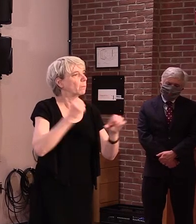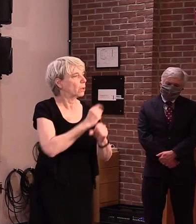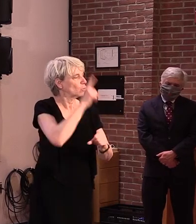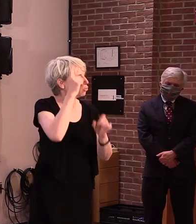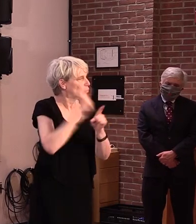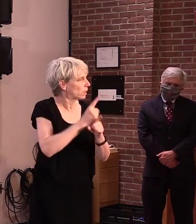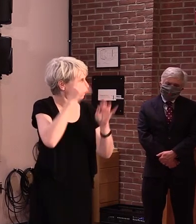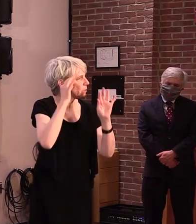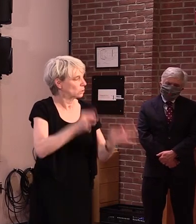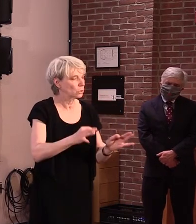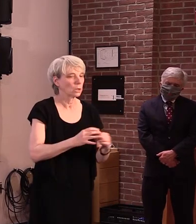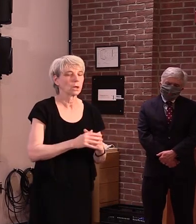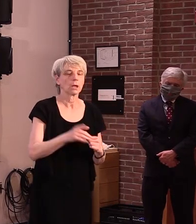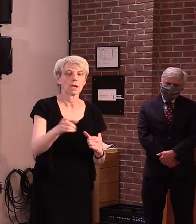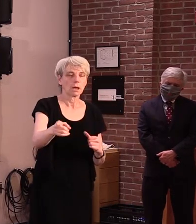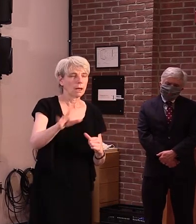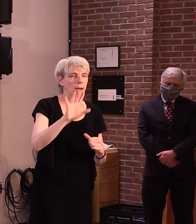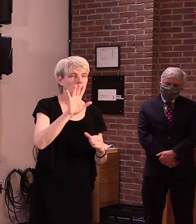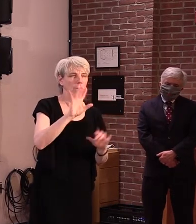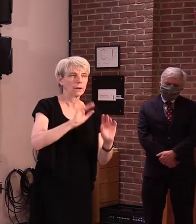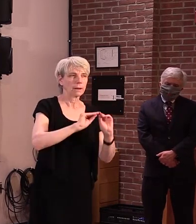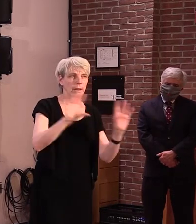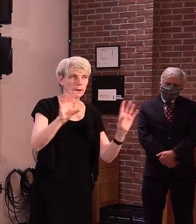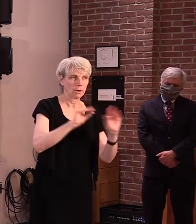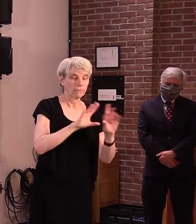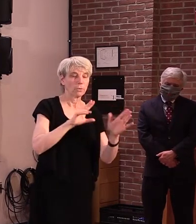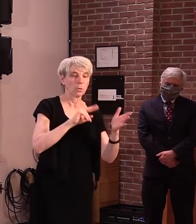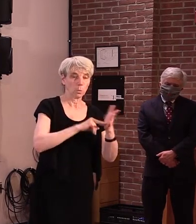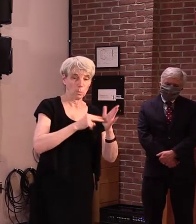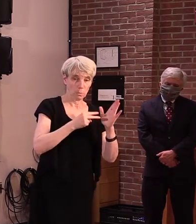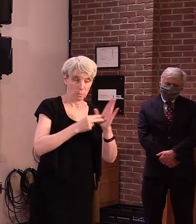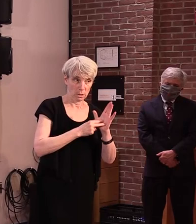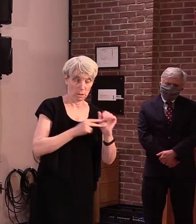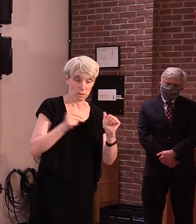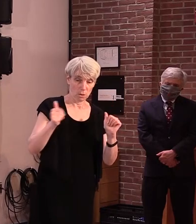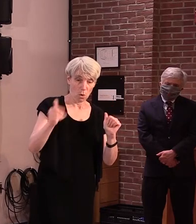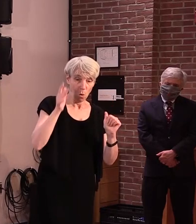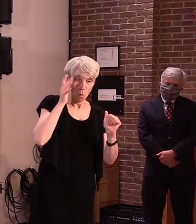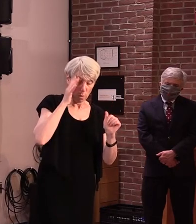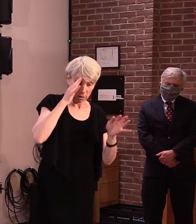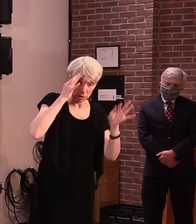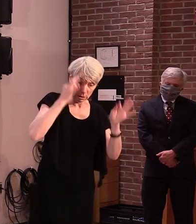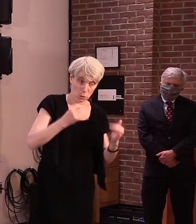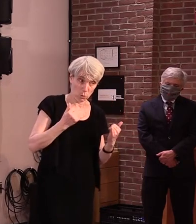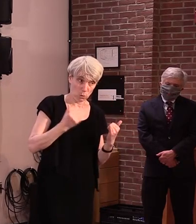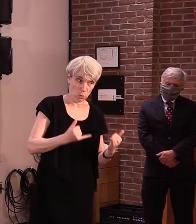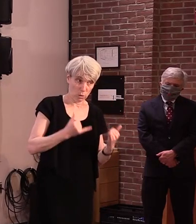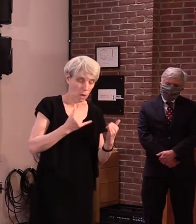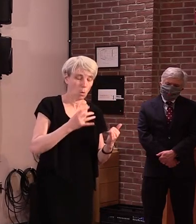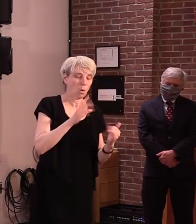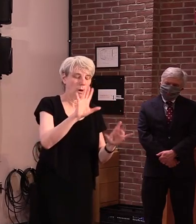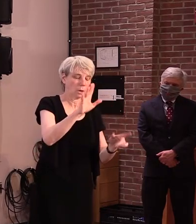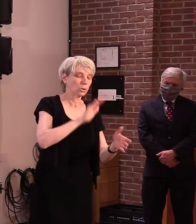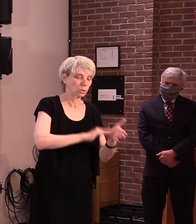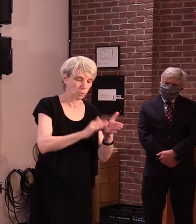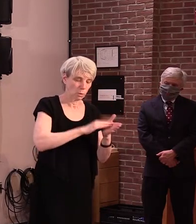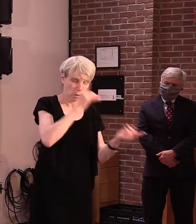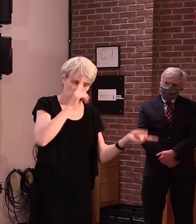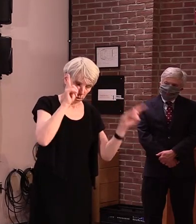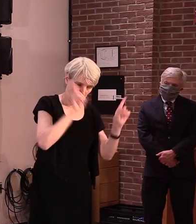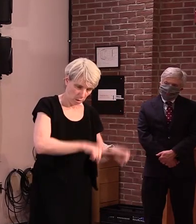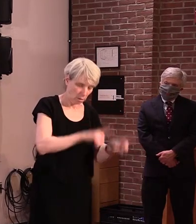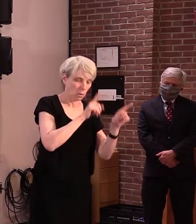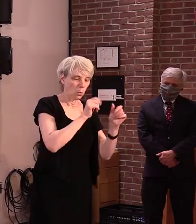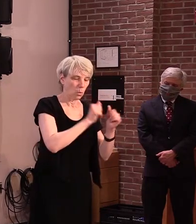I guess I should just clarify, do you expect that you'll have a decision by the end of today or an agreement? Maybe just say yes